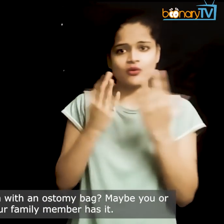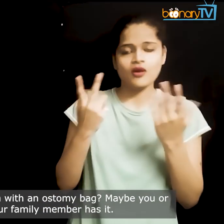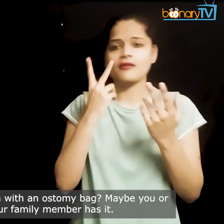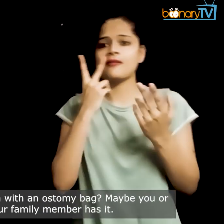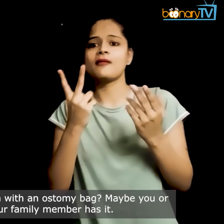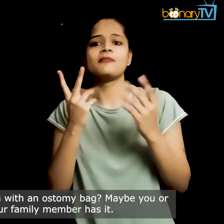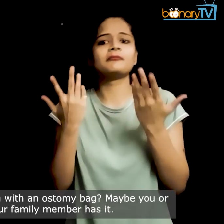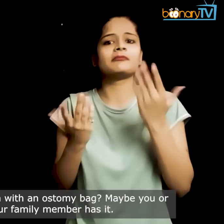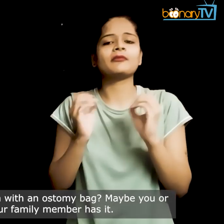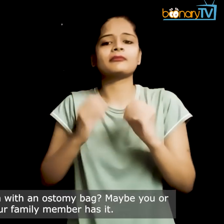member has it